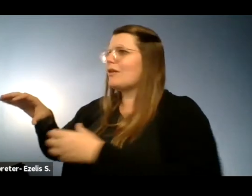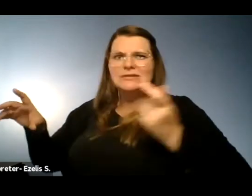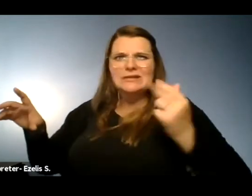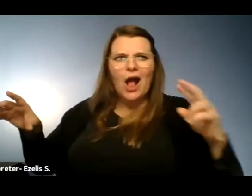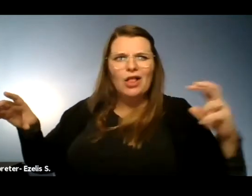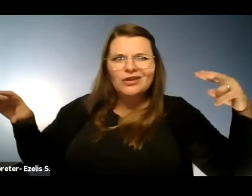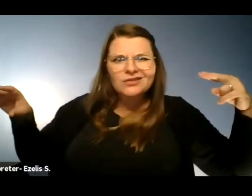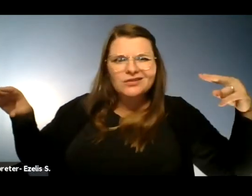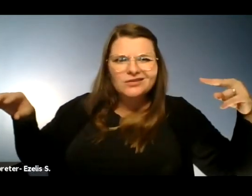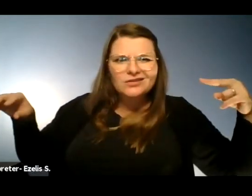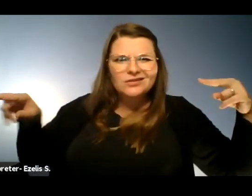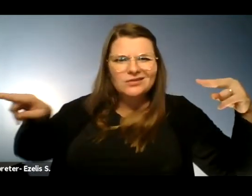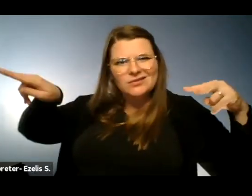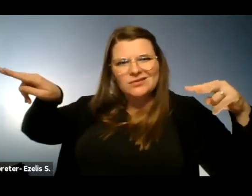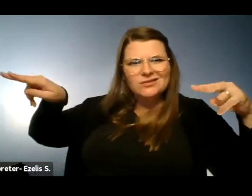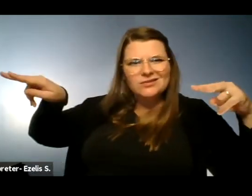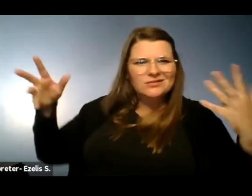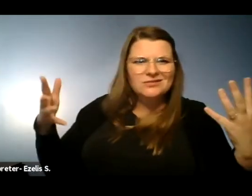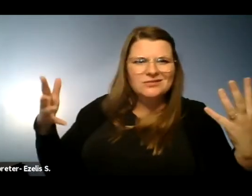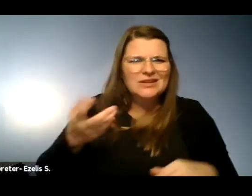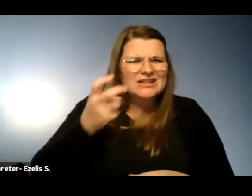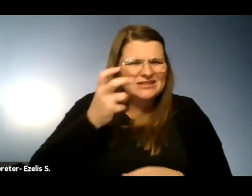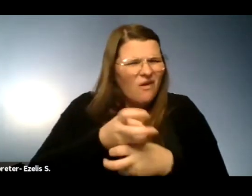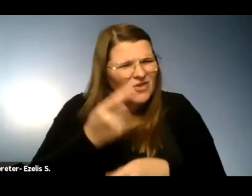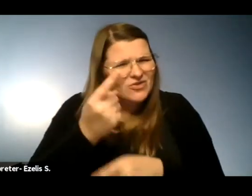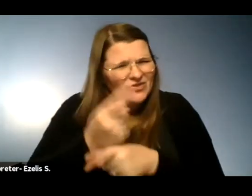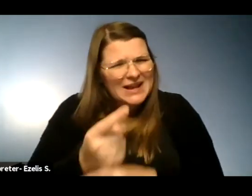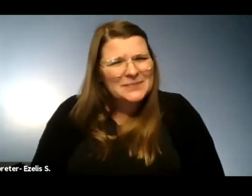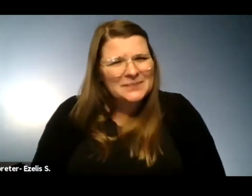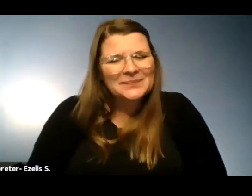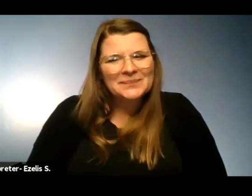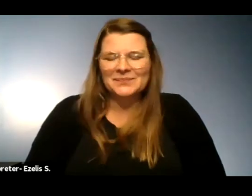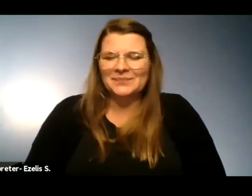That's probably making it difficult for Skylar, isn't it?